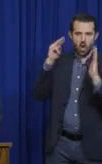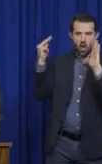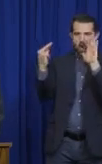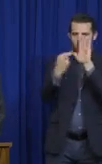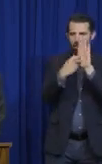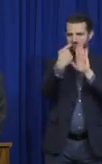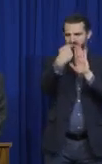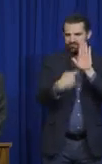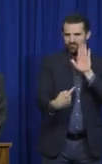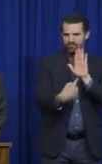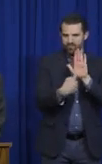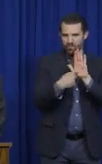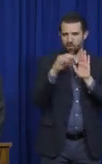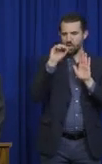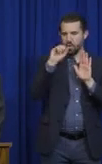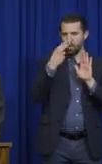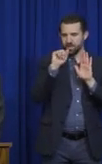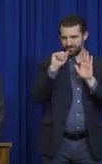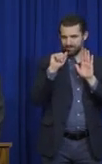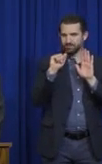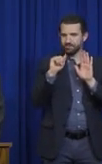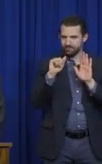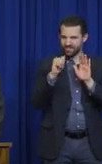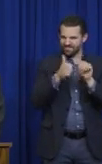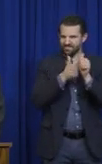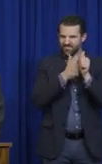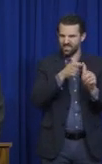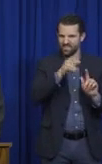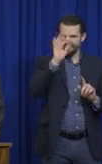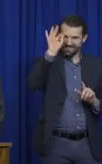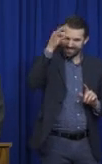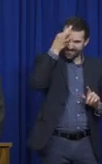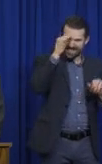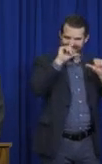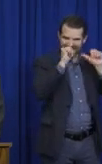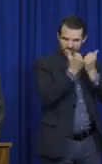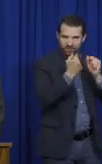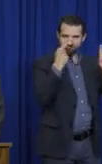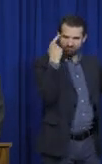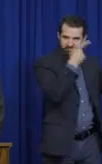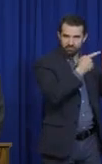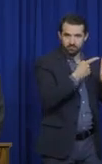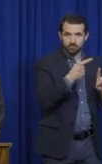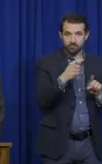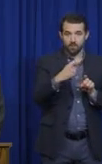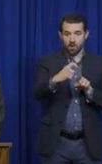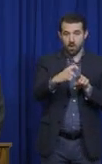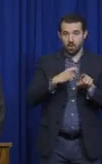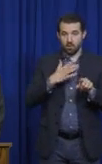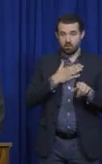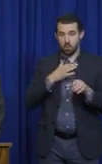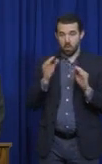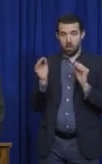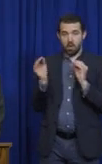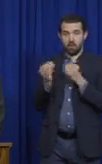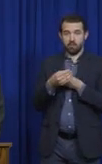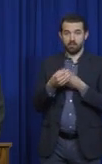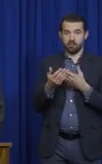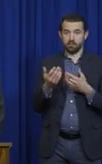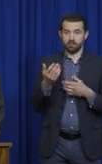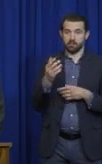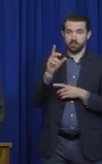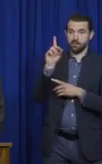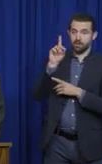federal agency. People could call our office as well at the Maine Department of Labor, and we